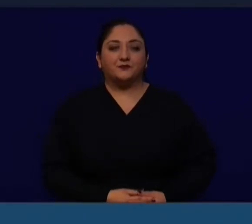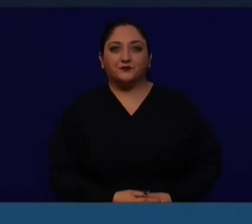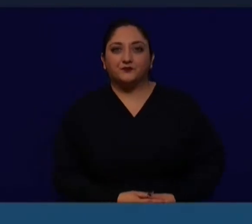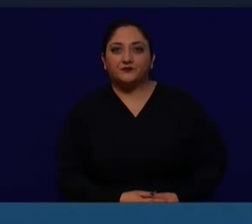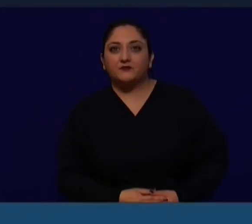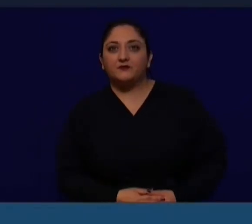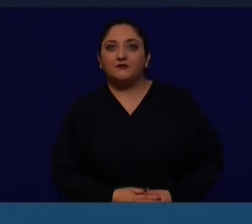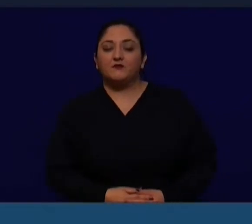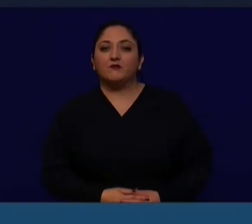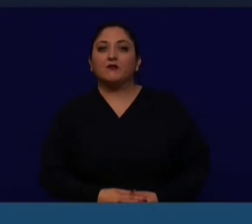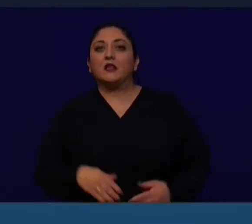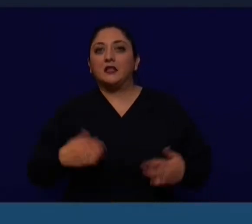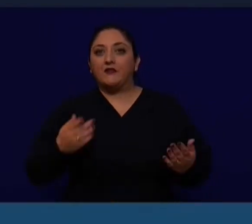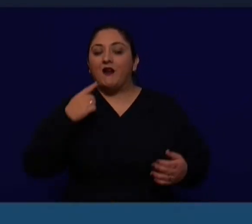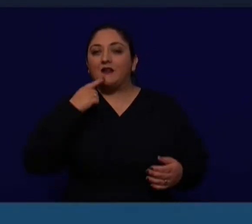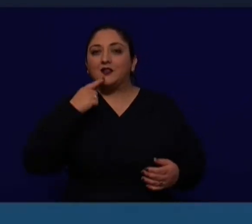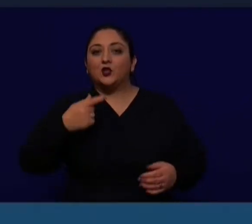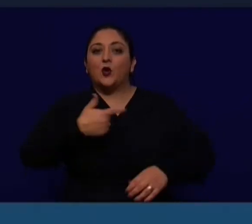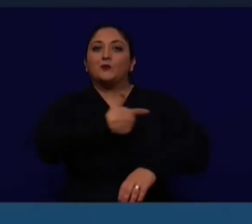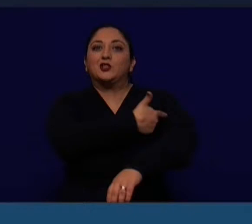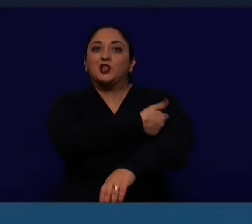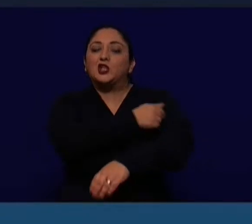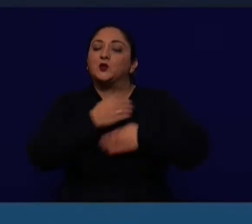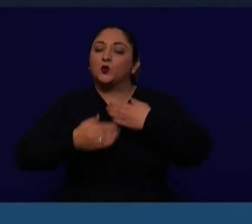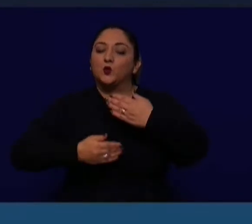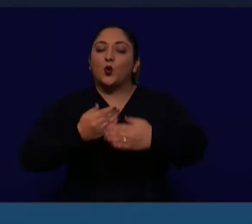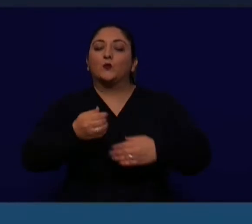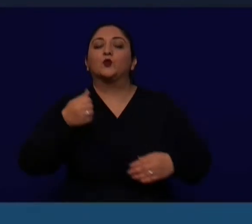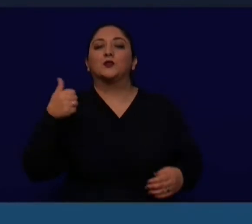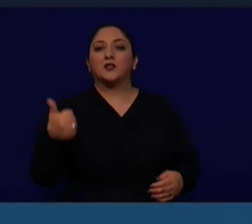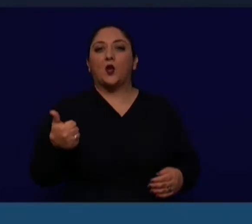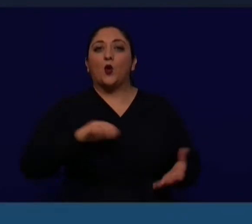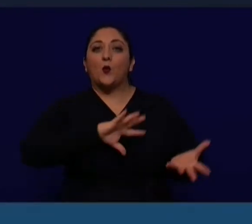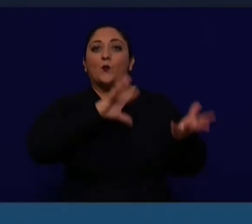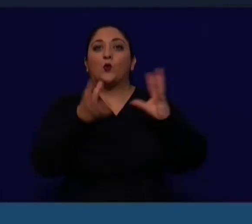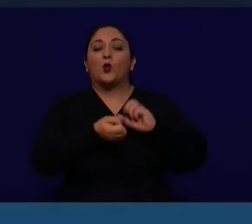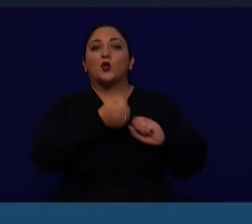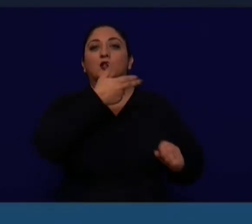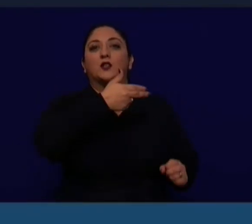It-tilqim għaddej sew, infatti sa issa aħna tajna